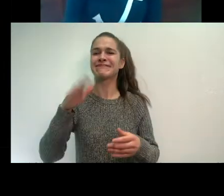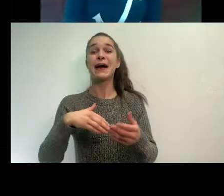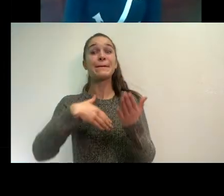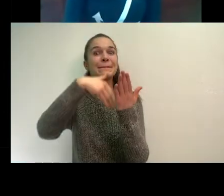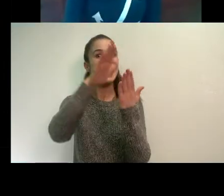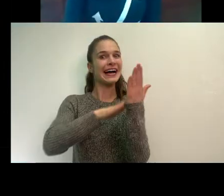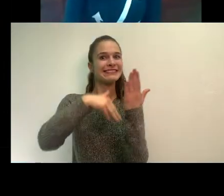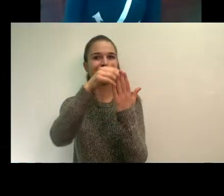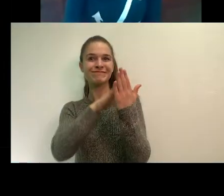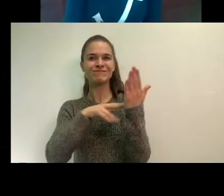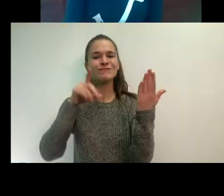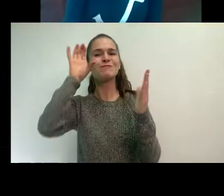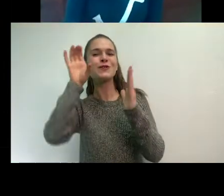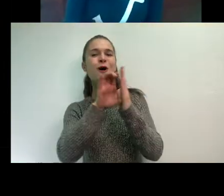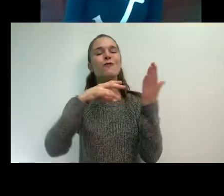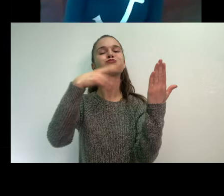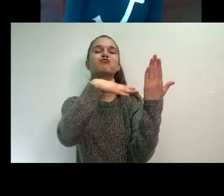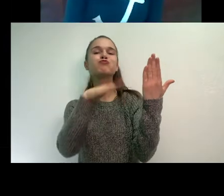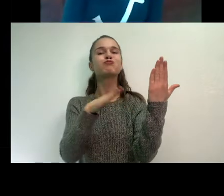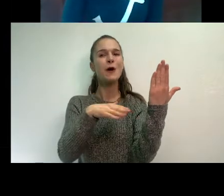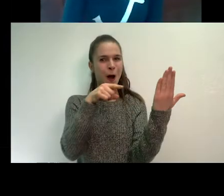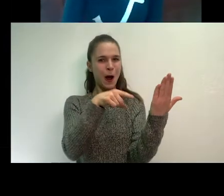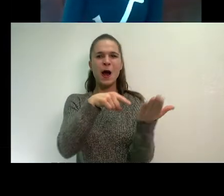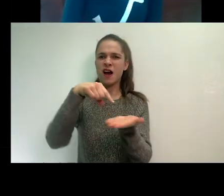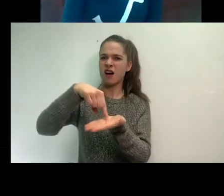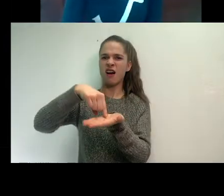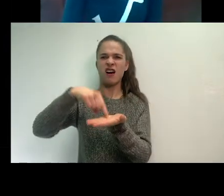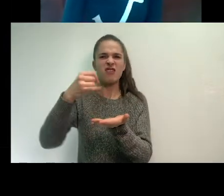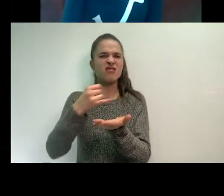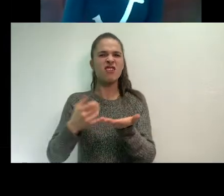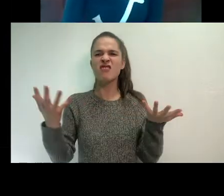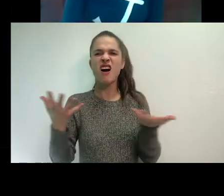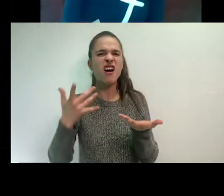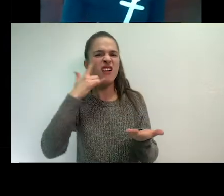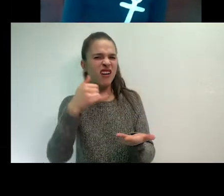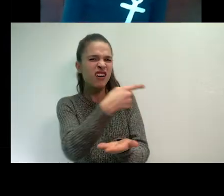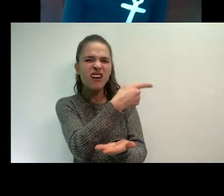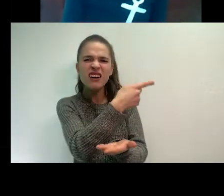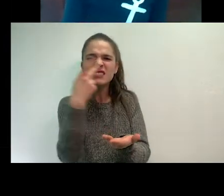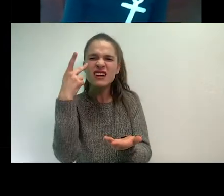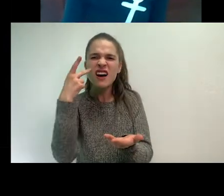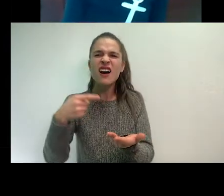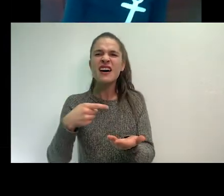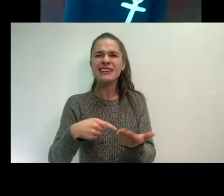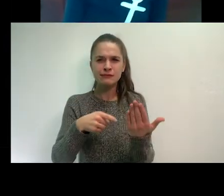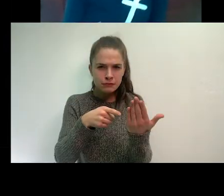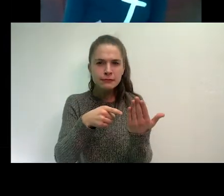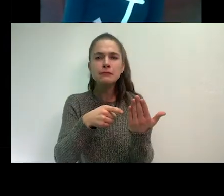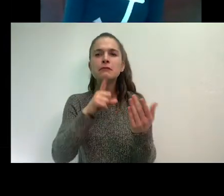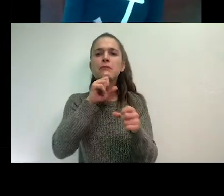work. What kind of art did she draw? It's her eating the